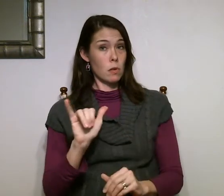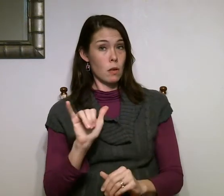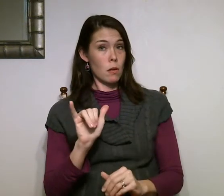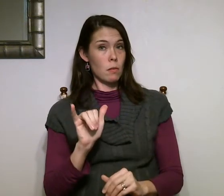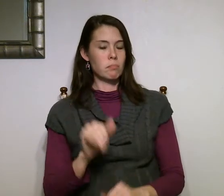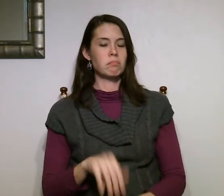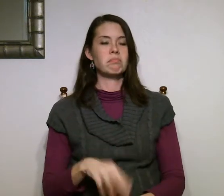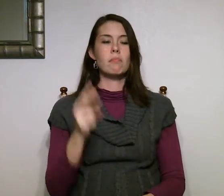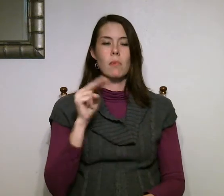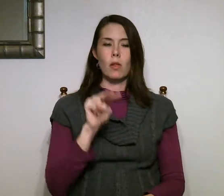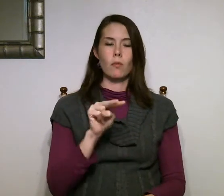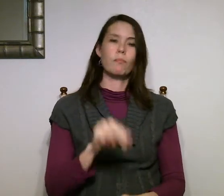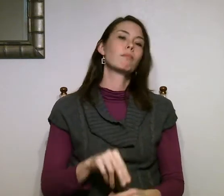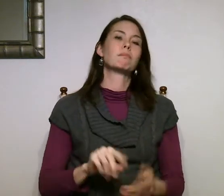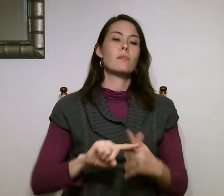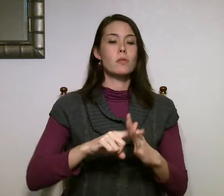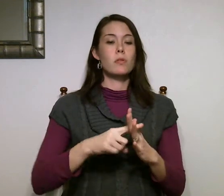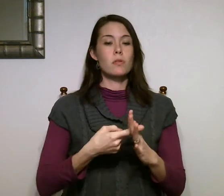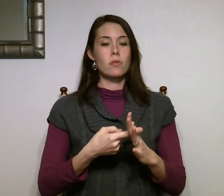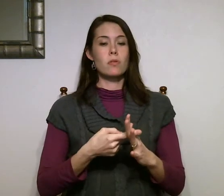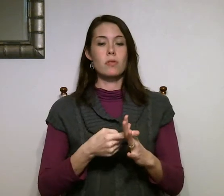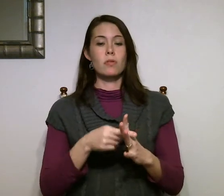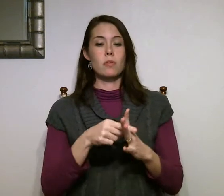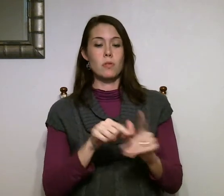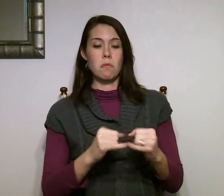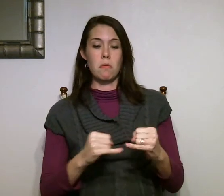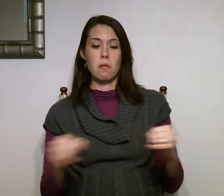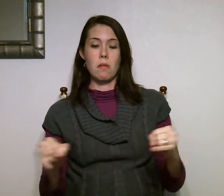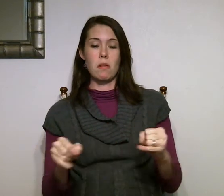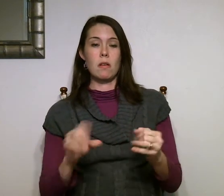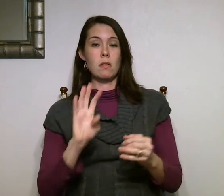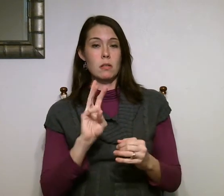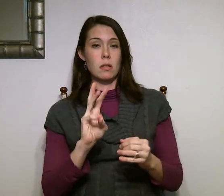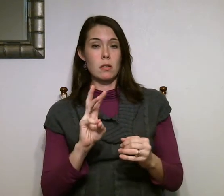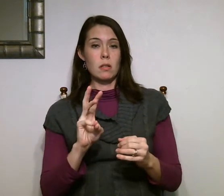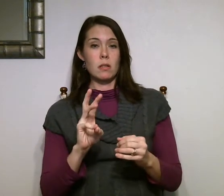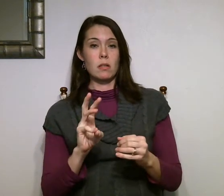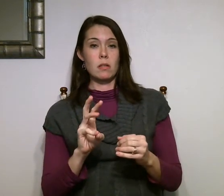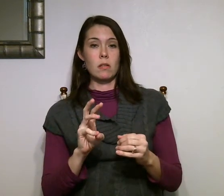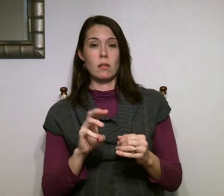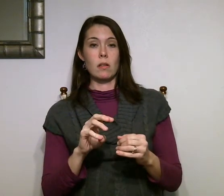start at 6, right? Ignore the yellow for now and add 5 to it. 1, 2,